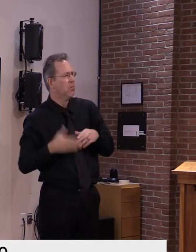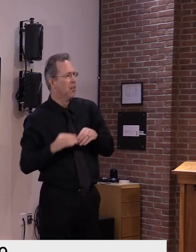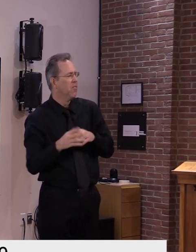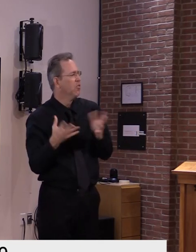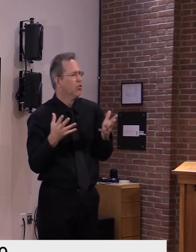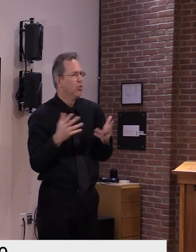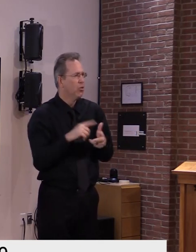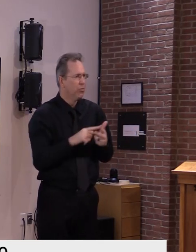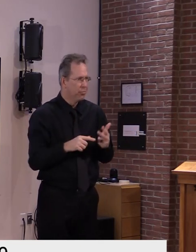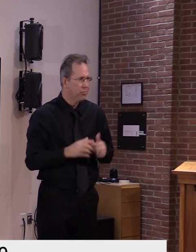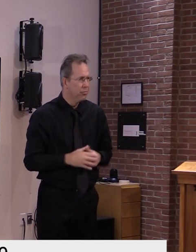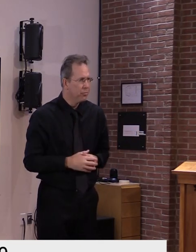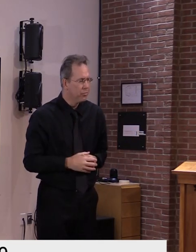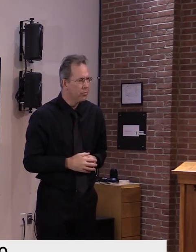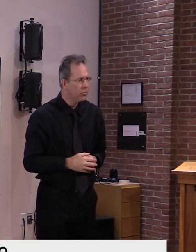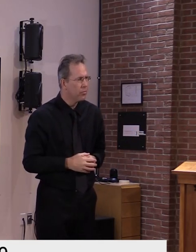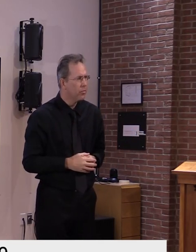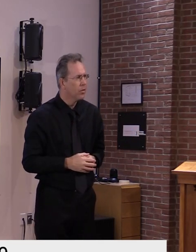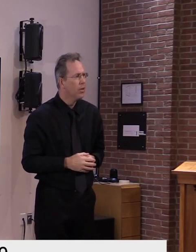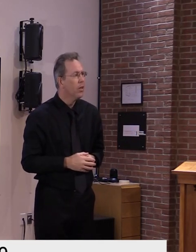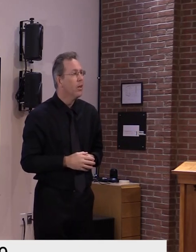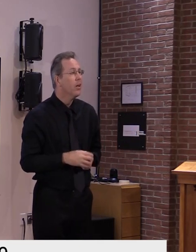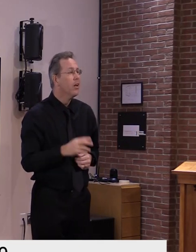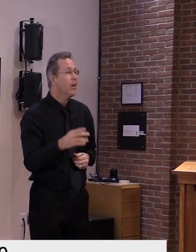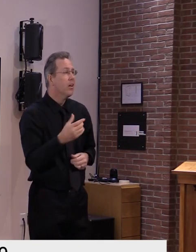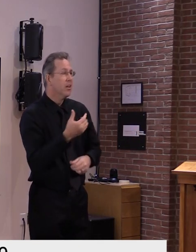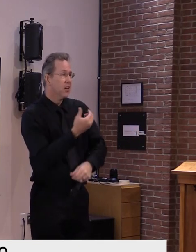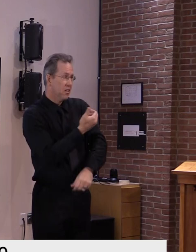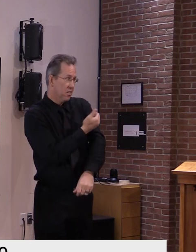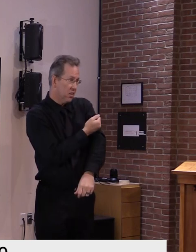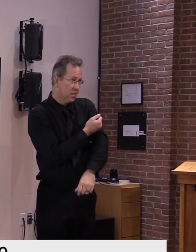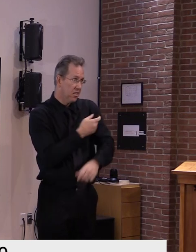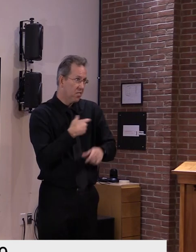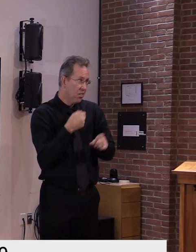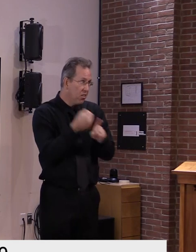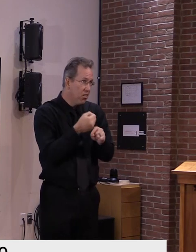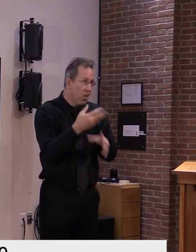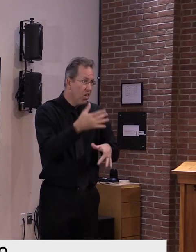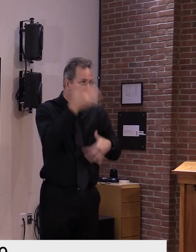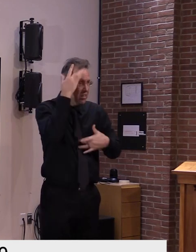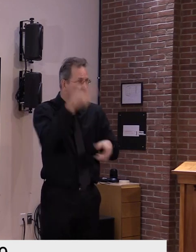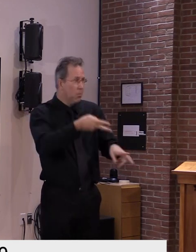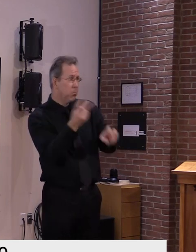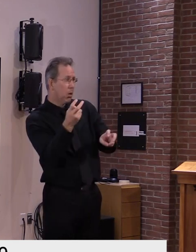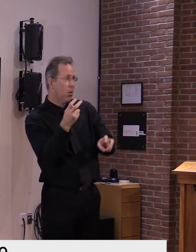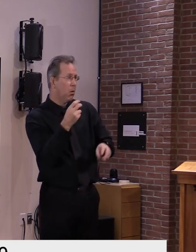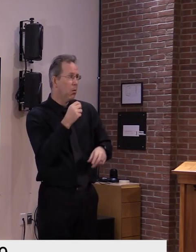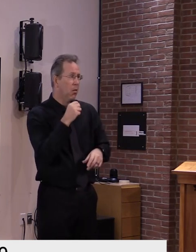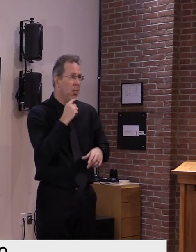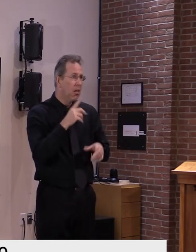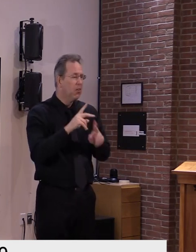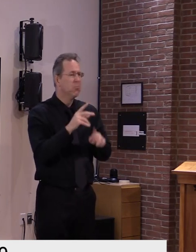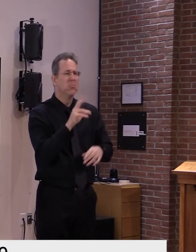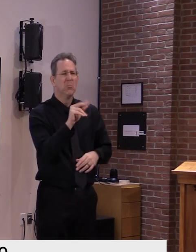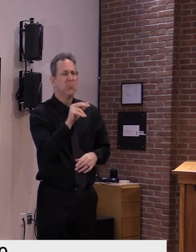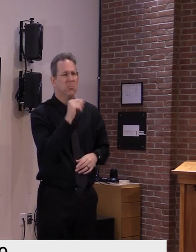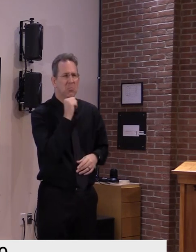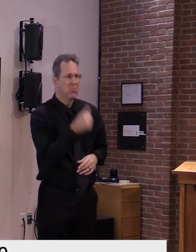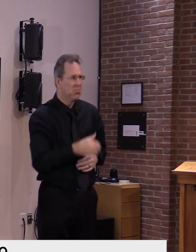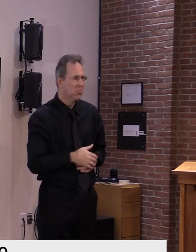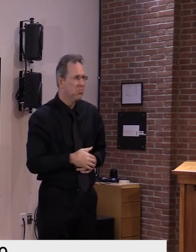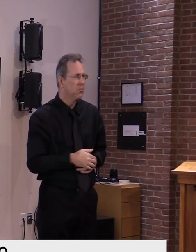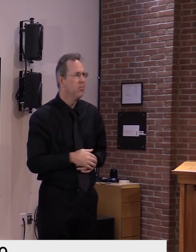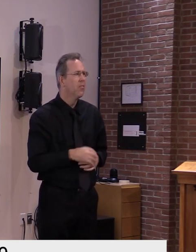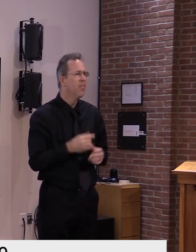kind of prolonged symptoms that might make them think they're coming down with COVID itself. But they may have these other milder symptoms